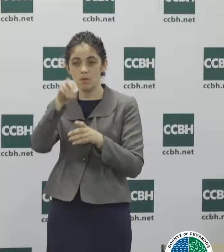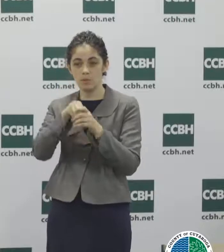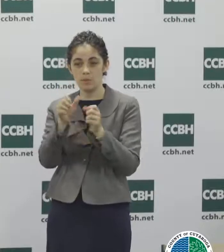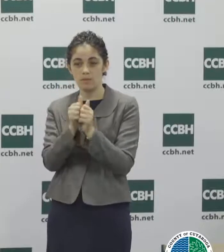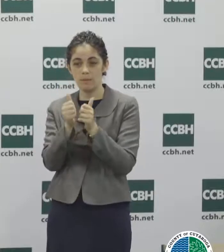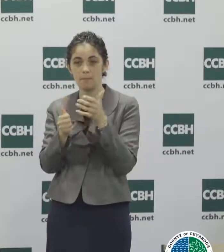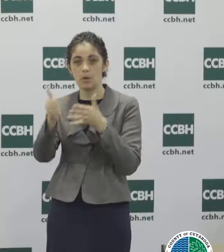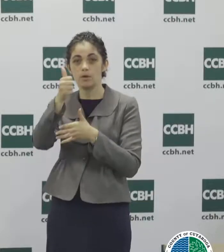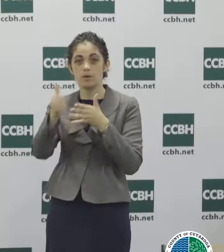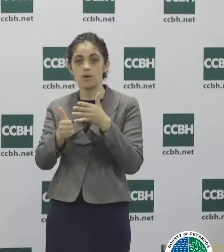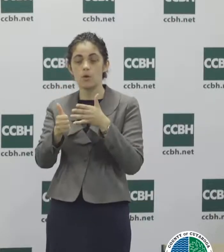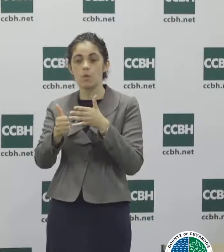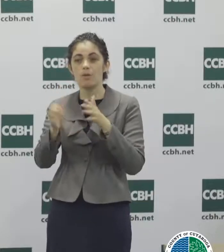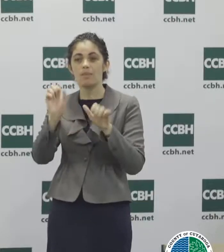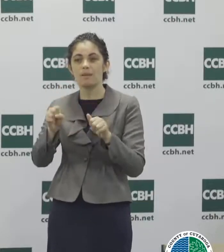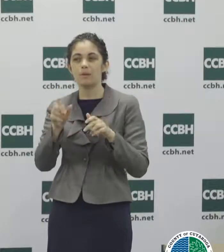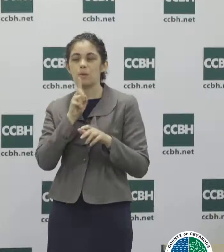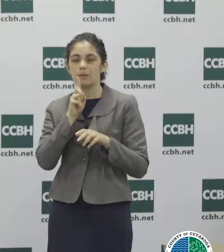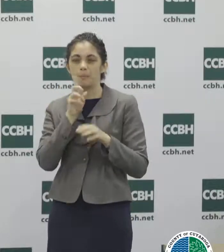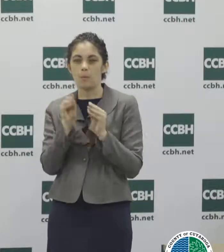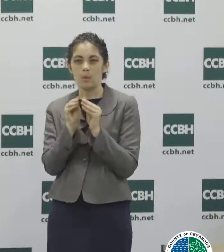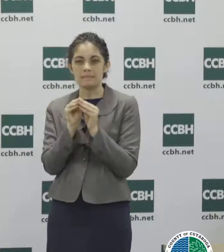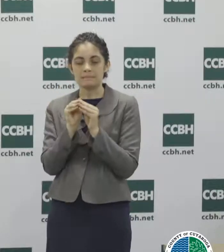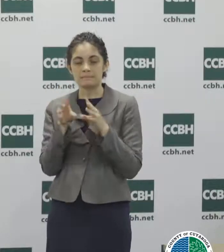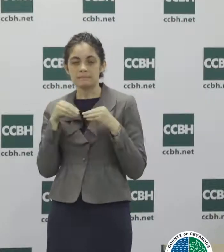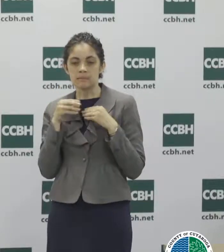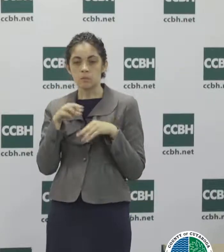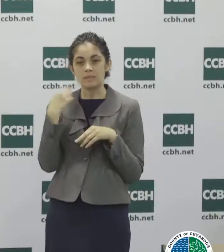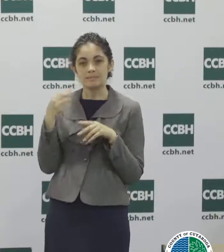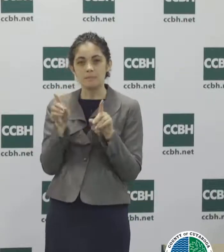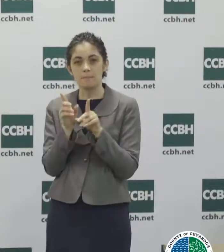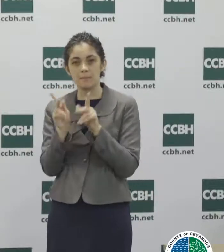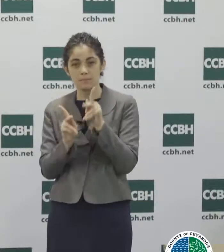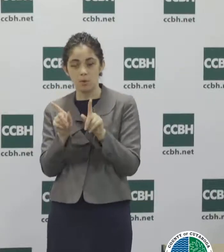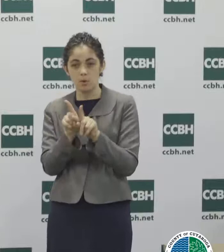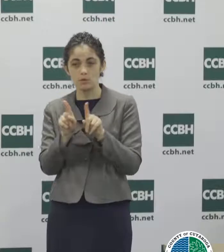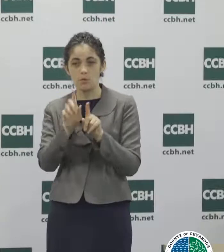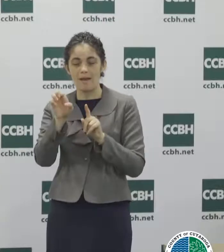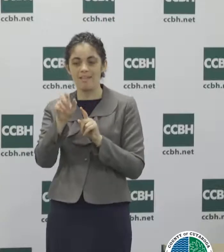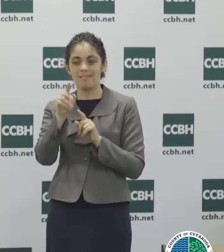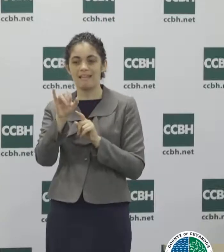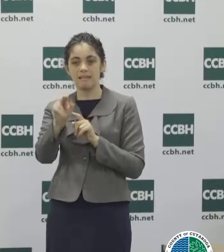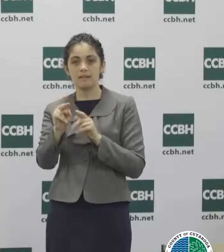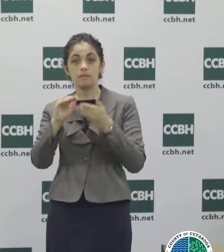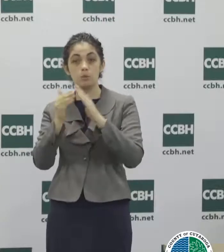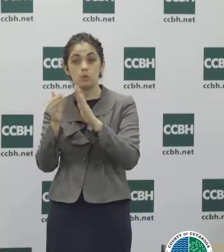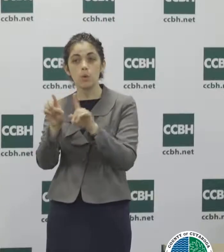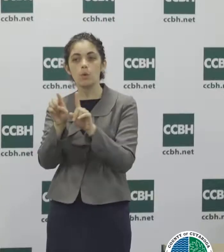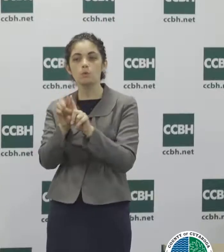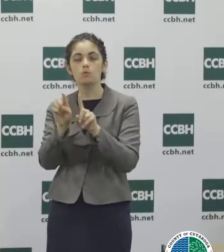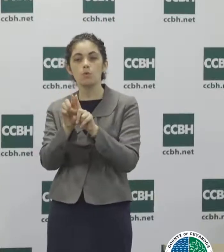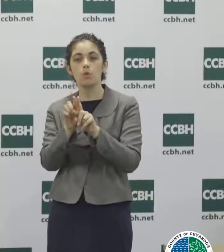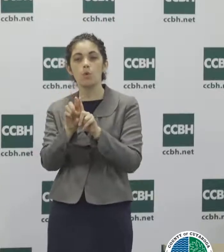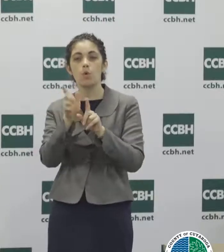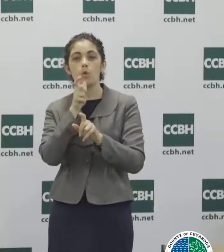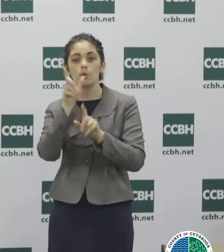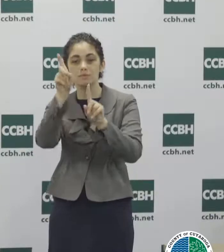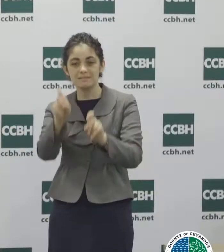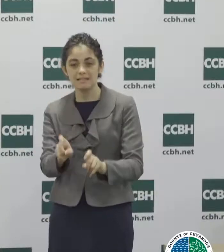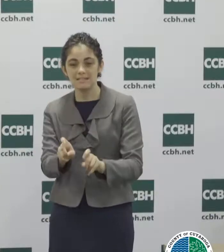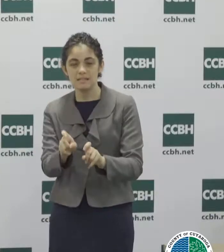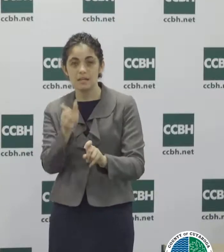is a focus on vulnerable populations and also ethnic and minority communities. And the question relates back to the testing that